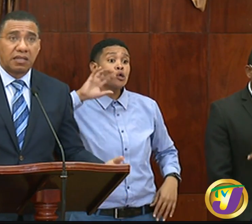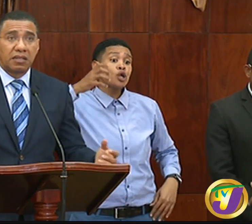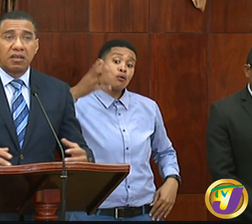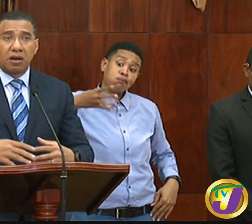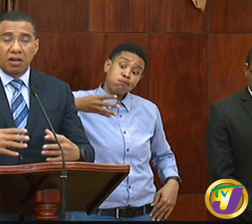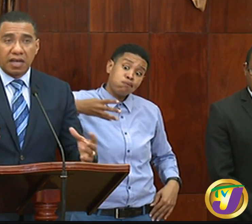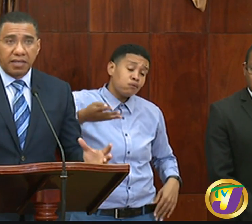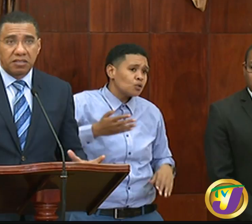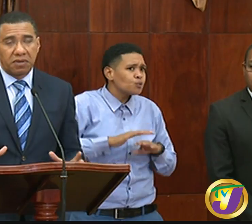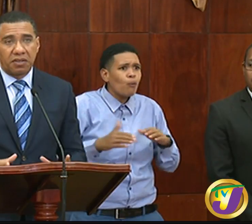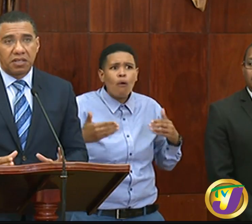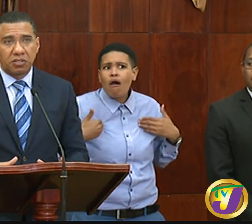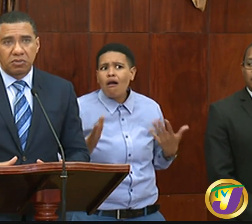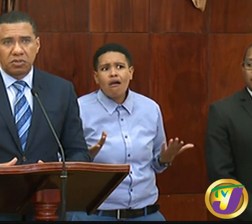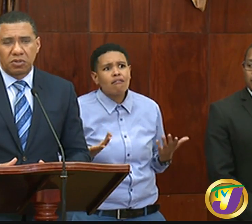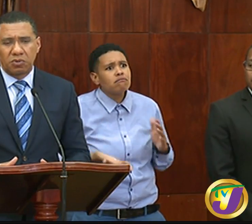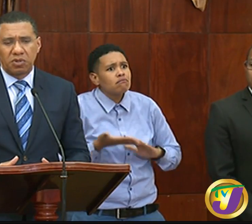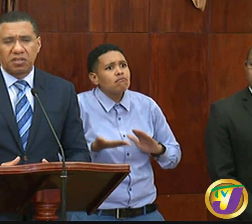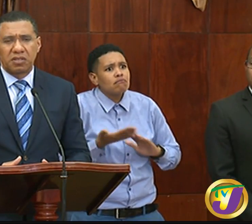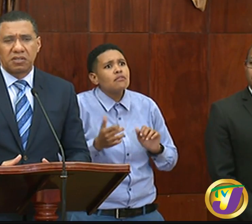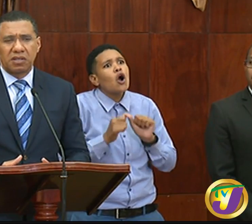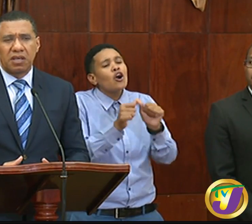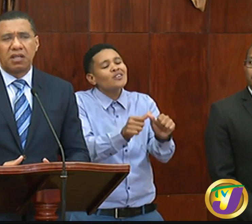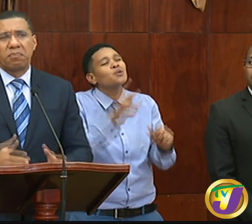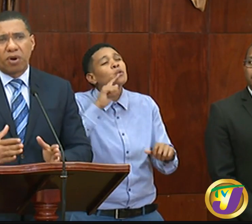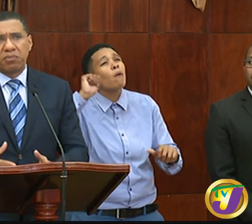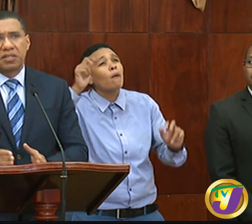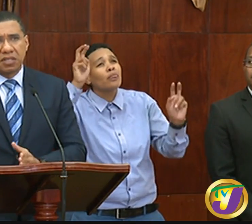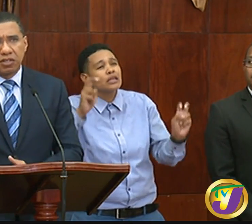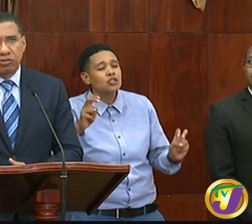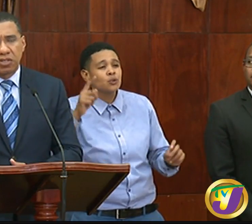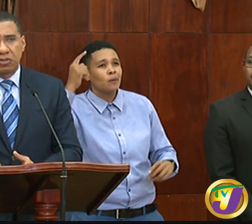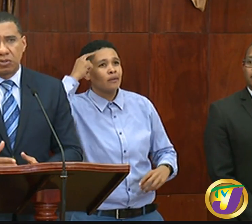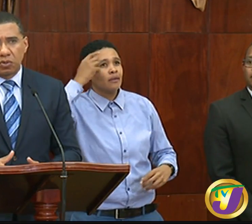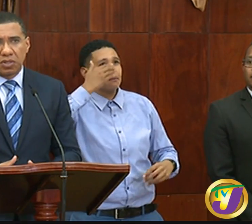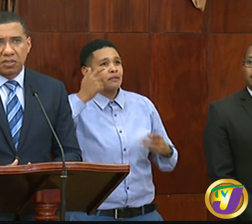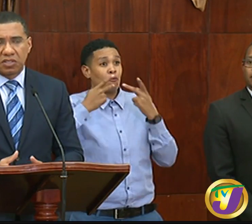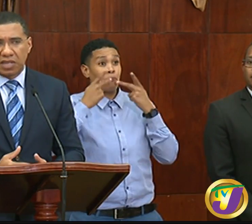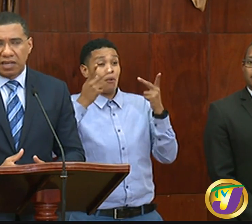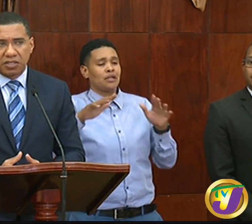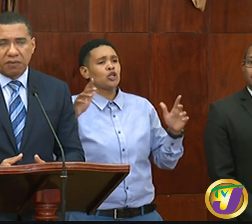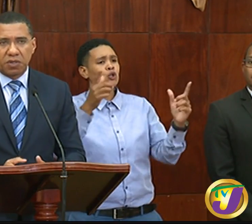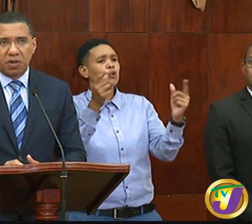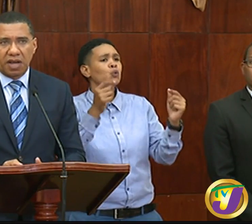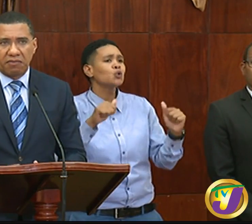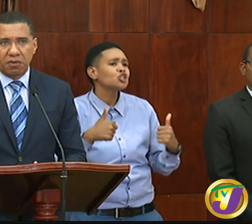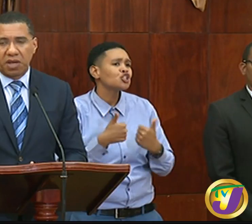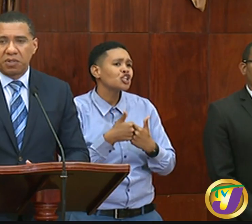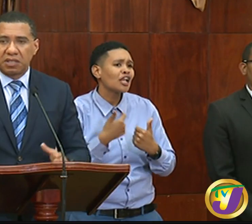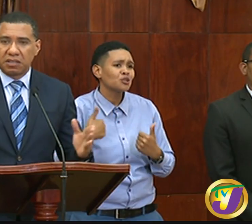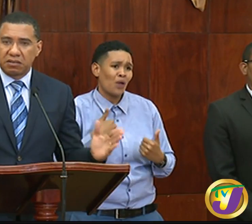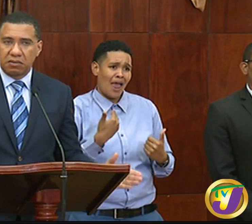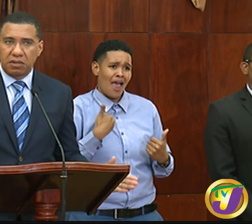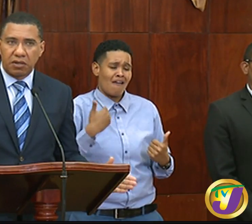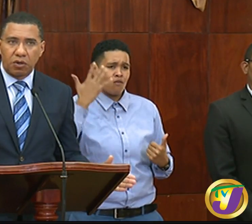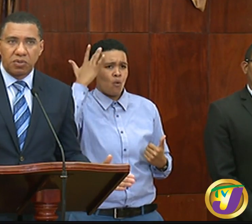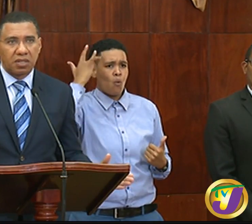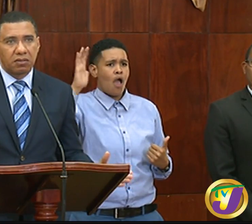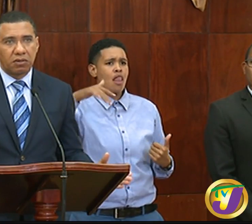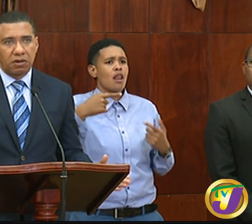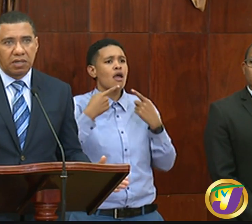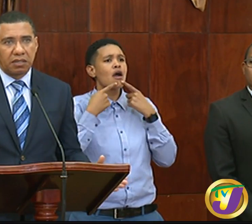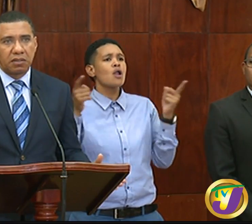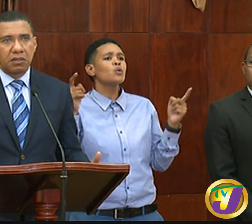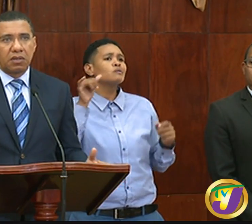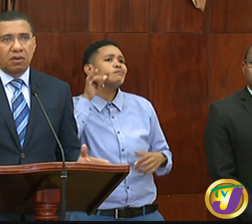supply and all kinds of other issues. So it is in the public's interest to do this. The challenge that we were having why we didn't announce